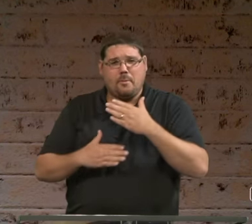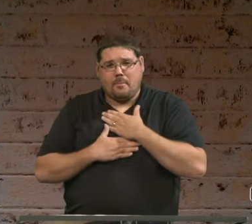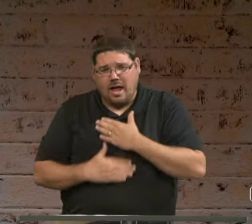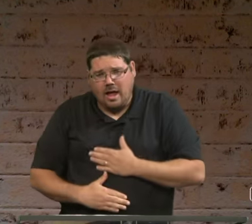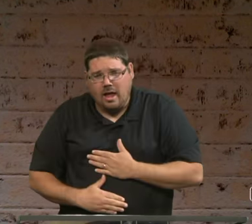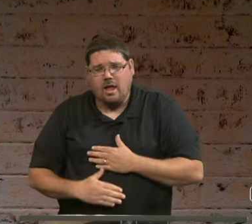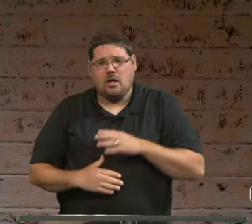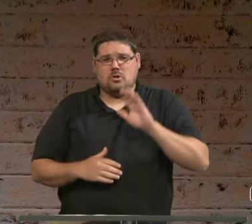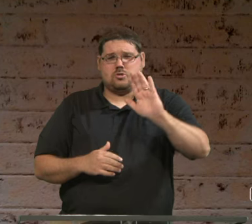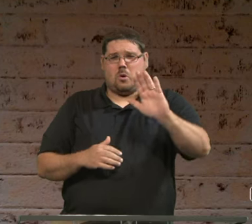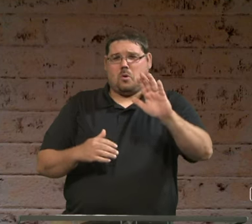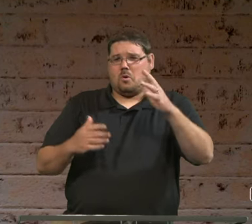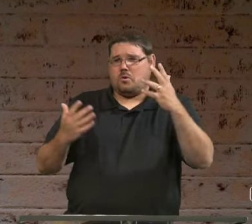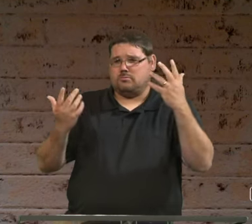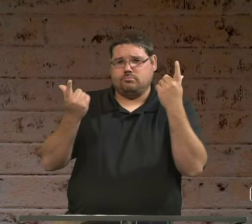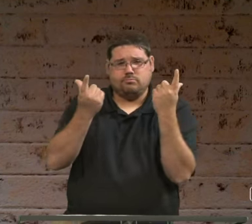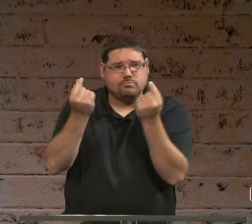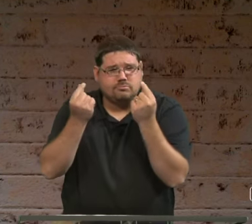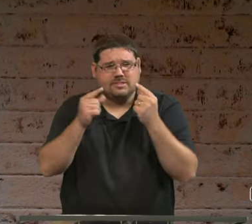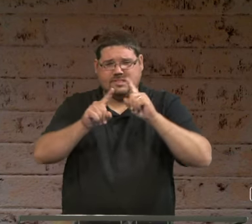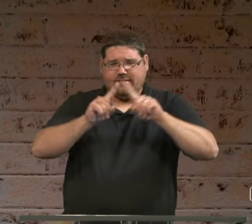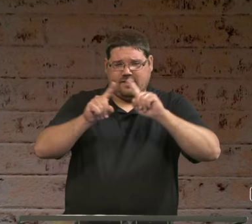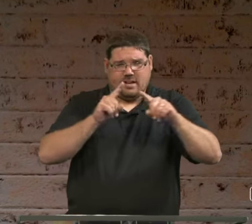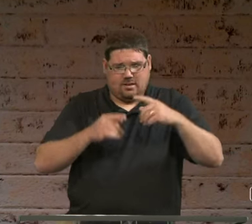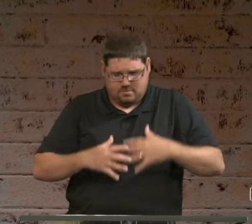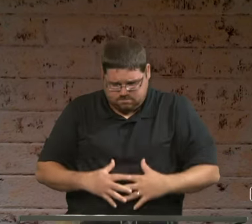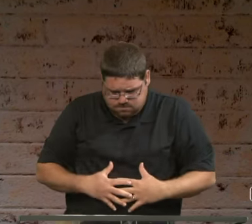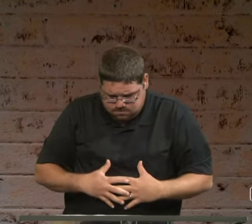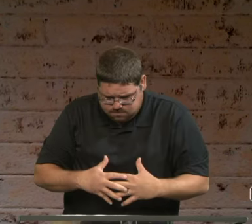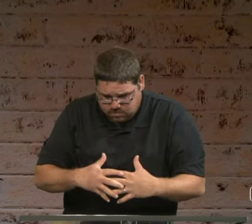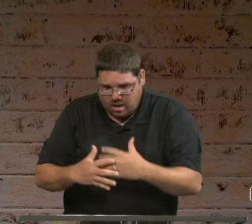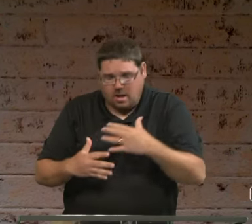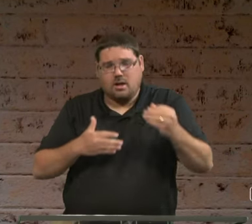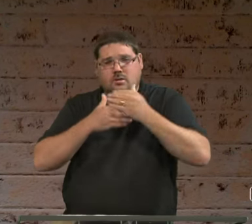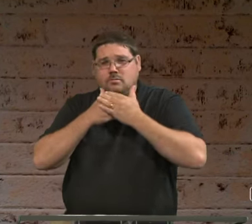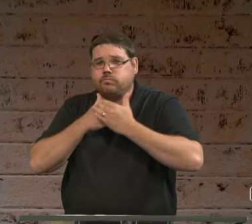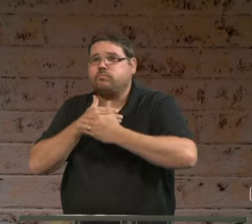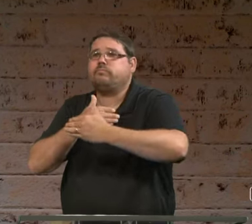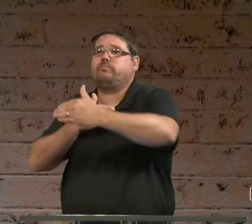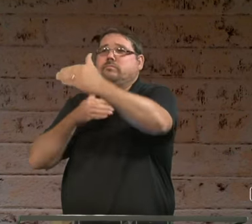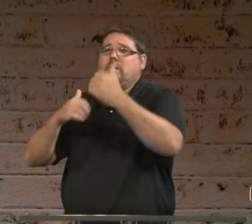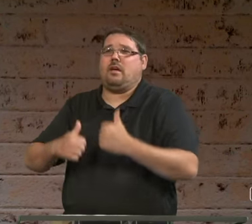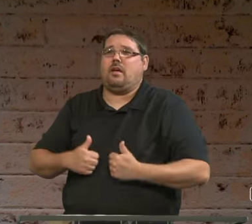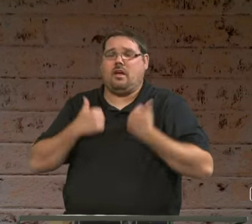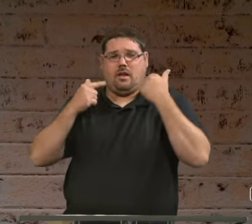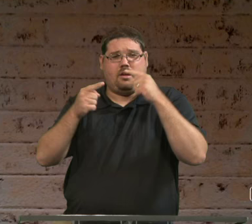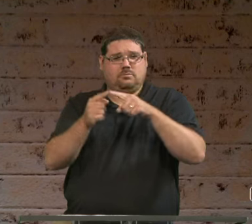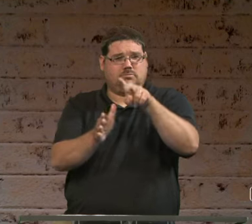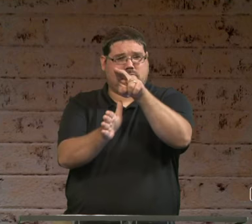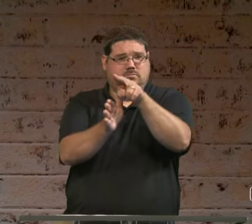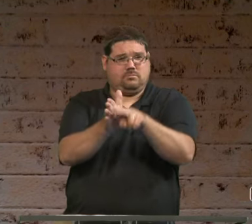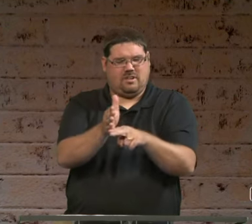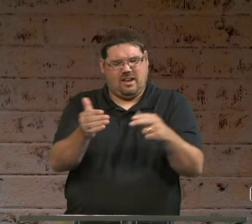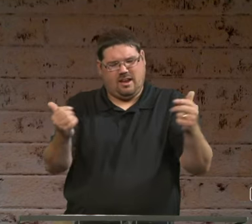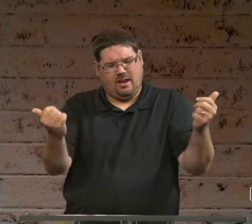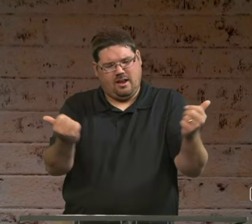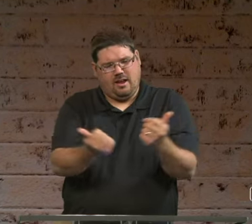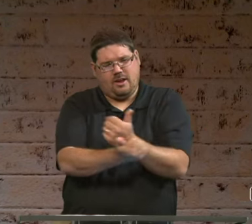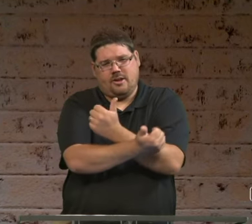going to develop. Your body and all the things that transpire from your development in the